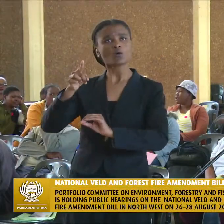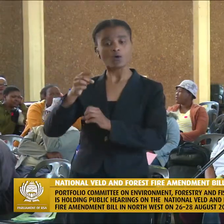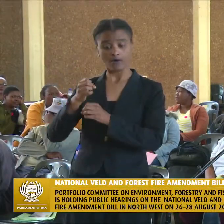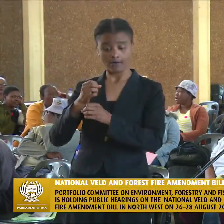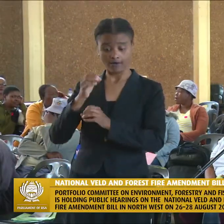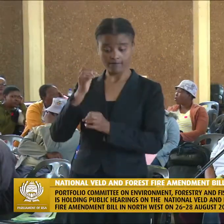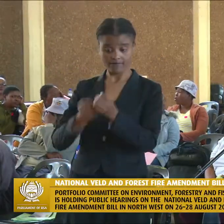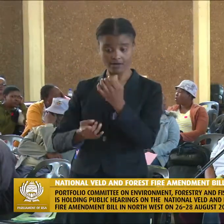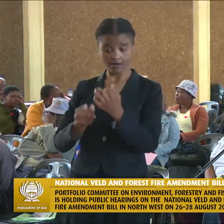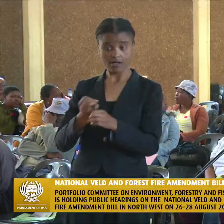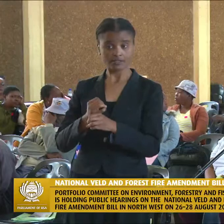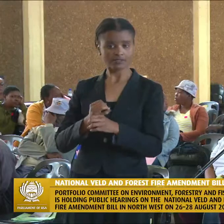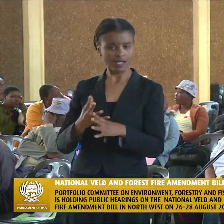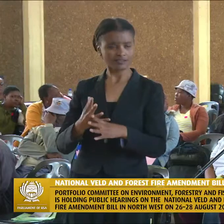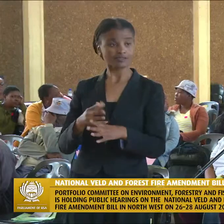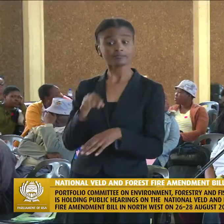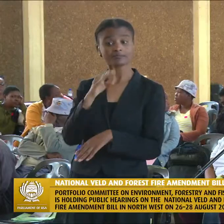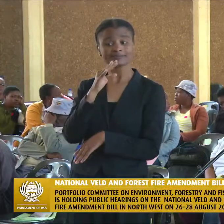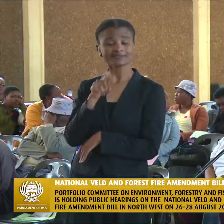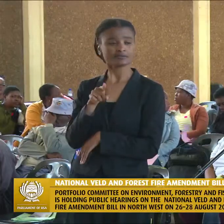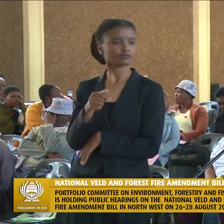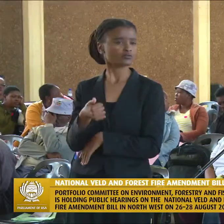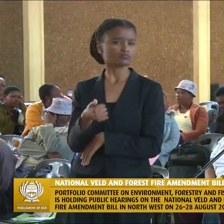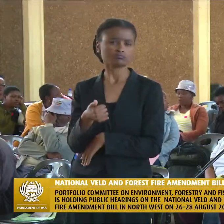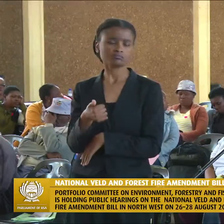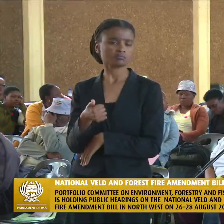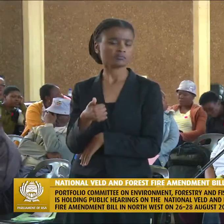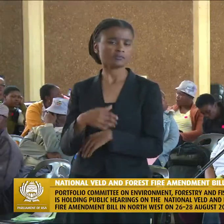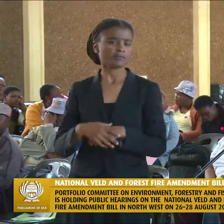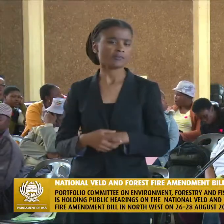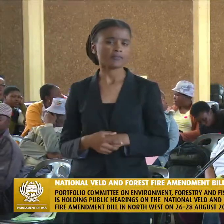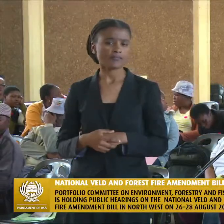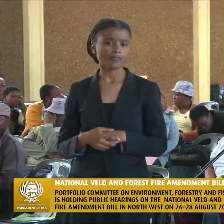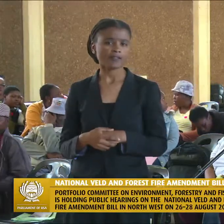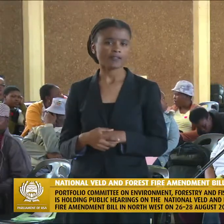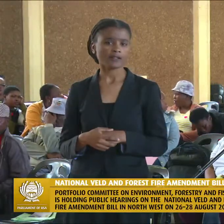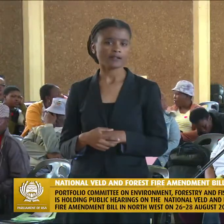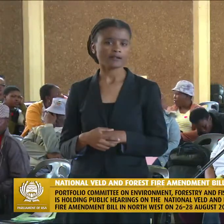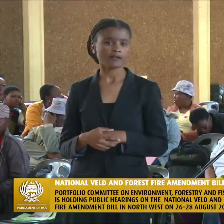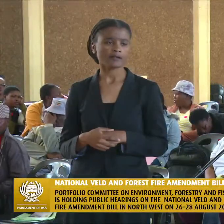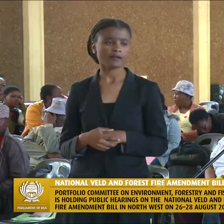it's not a good thing basically we know for rahamullahi